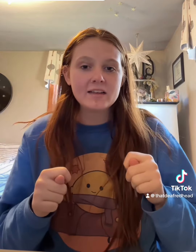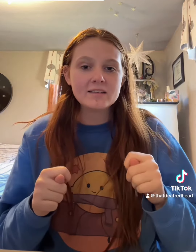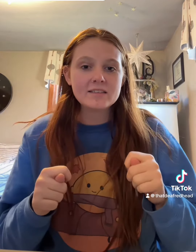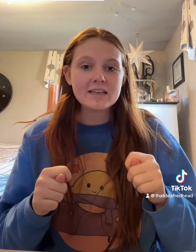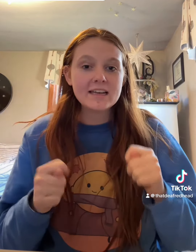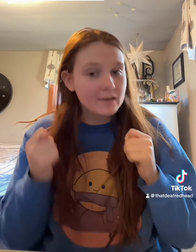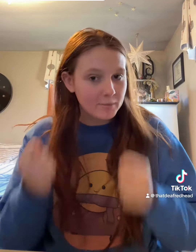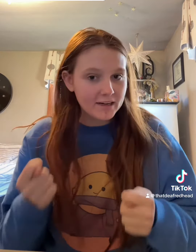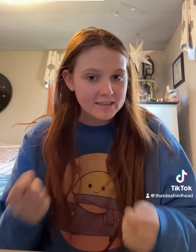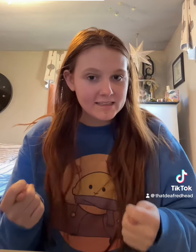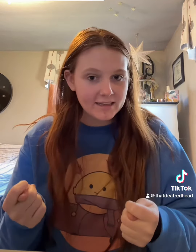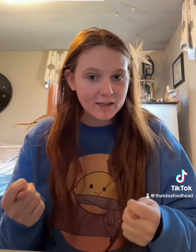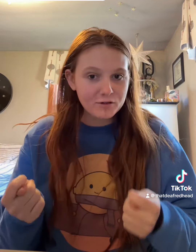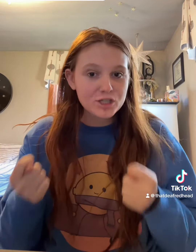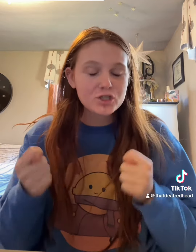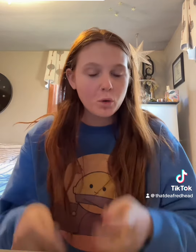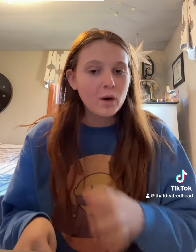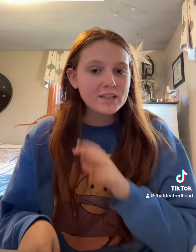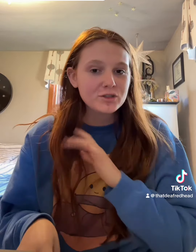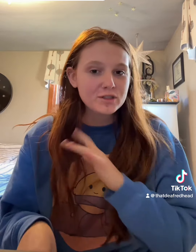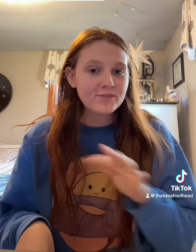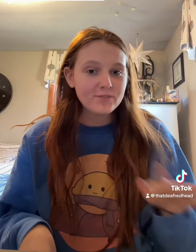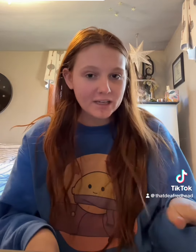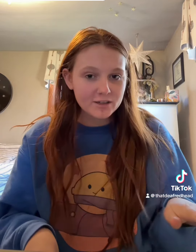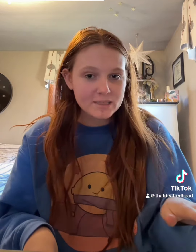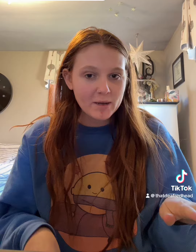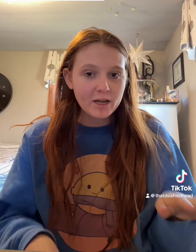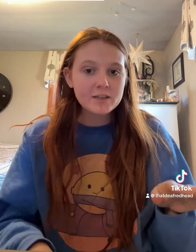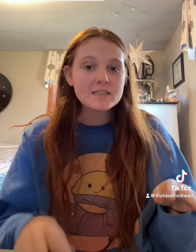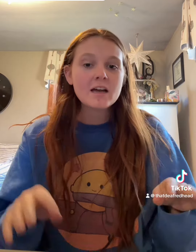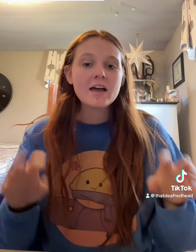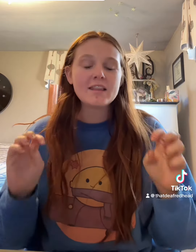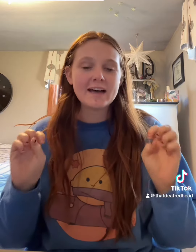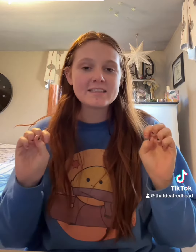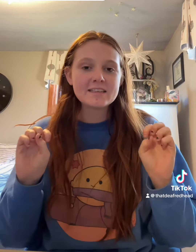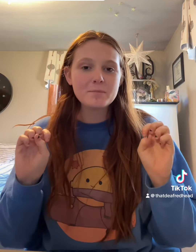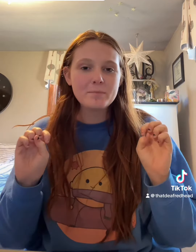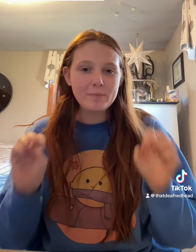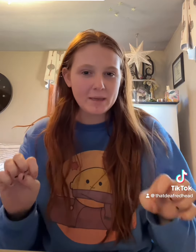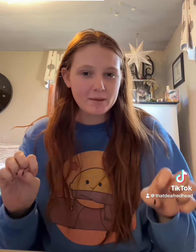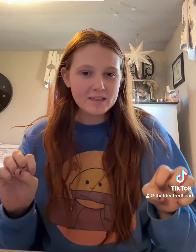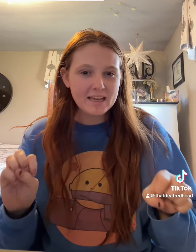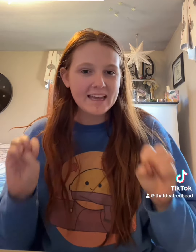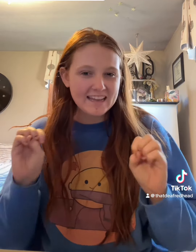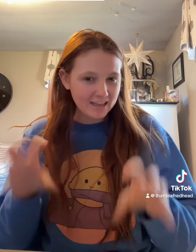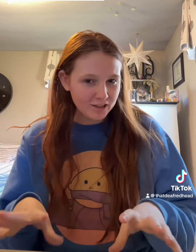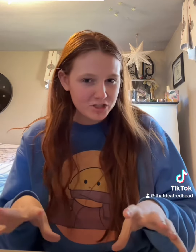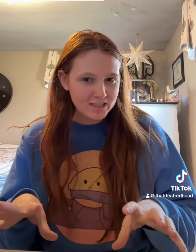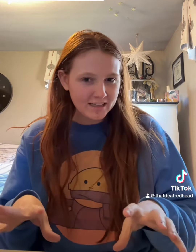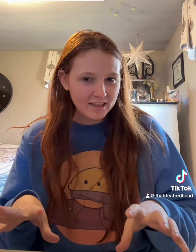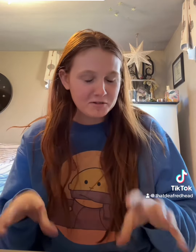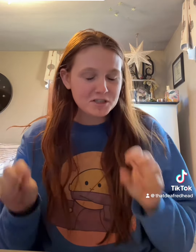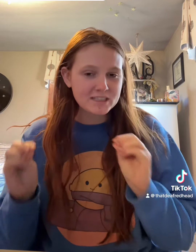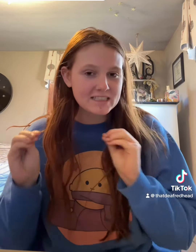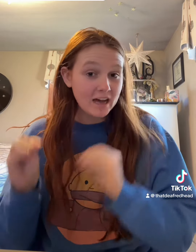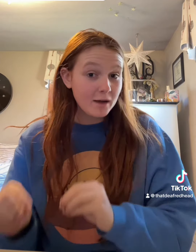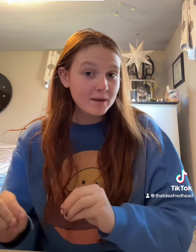And in American Sign Language, toy is usually finger spelled. That's baby and English Sign Language. That's not American